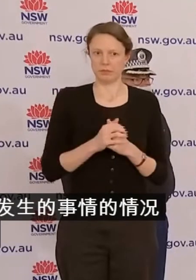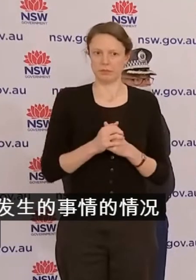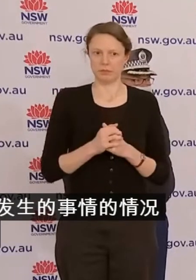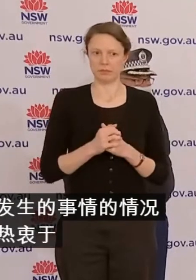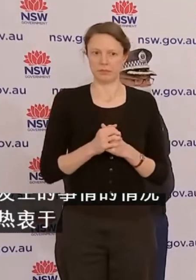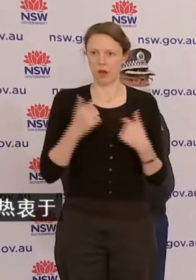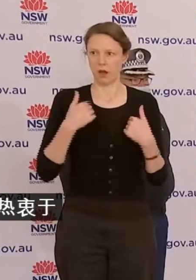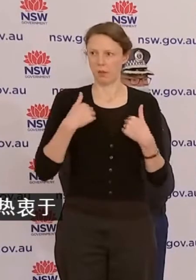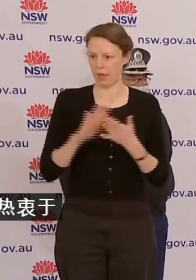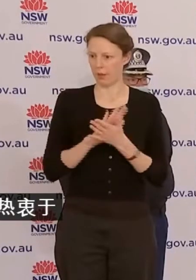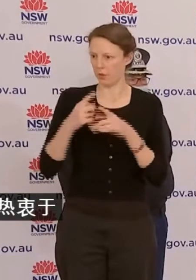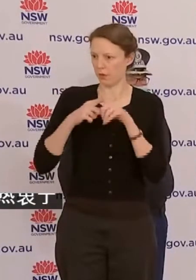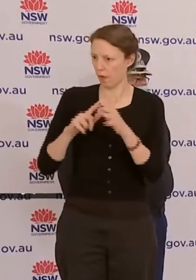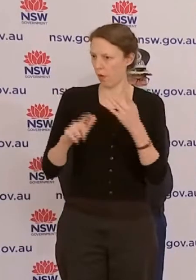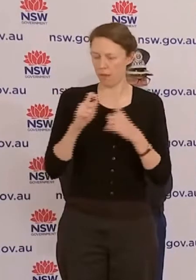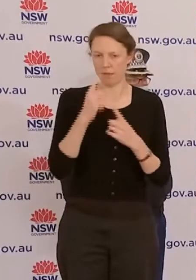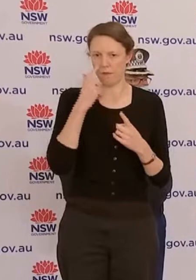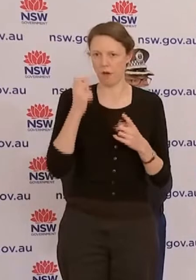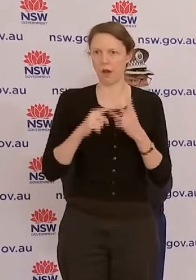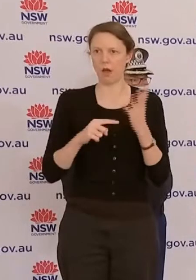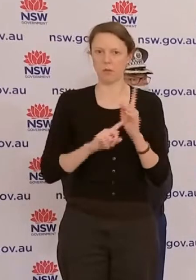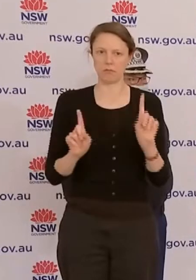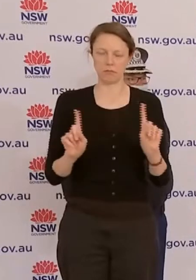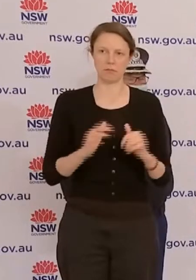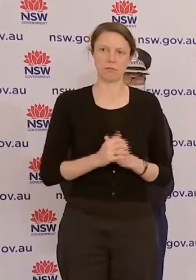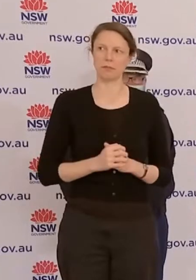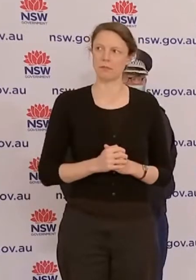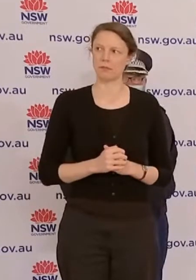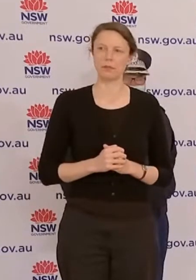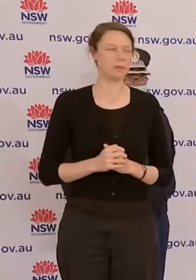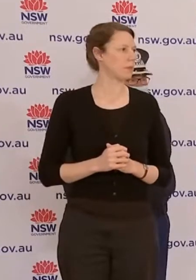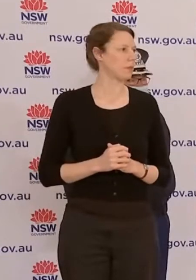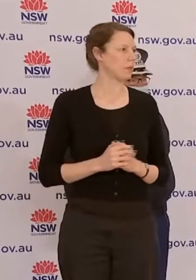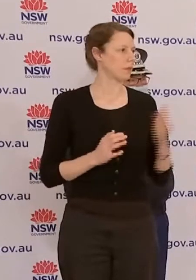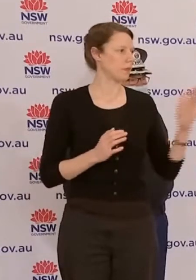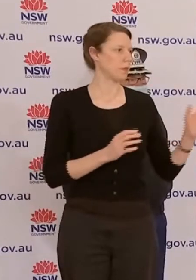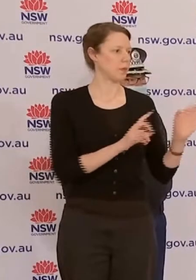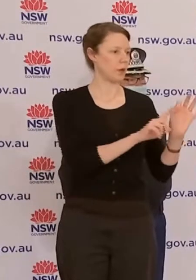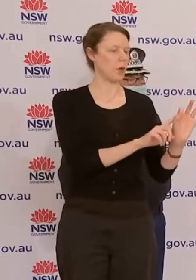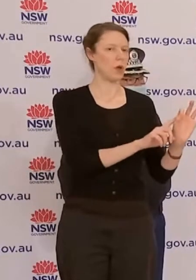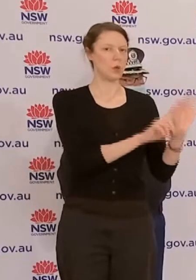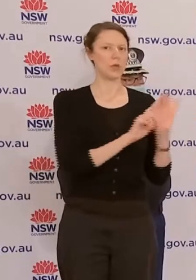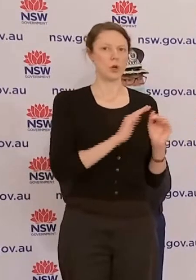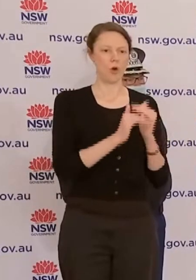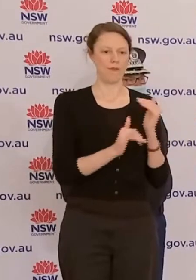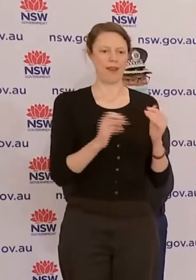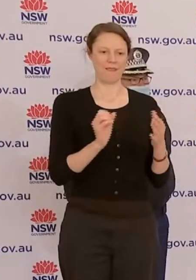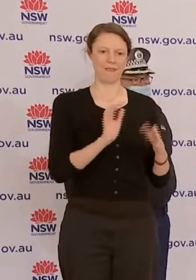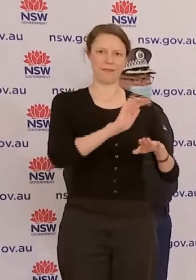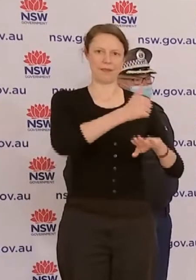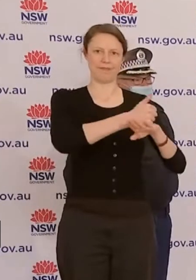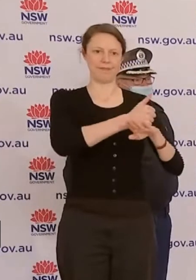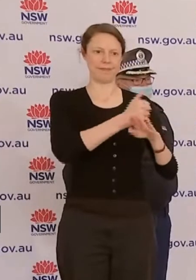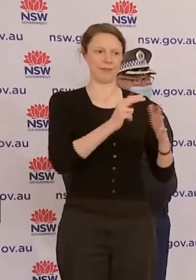certainly be keen to follow that up. Talk about the case in vaccine clinic in Albury today from Sydney. That's